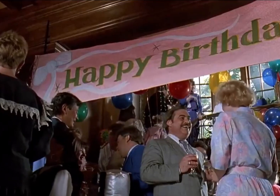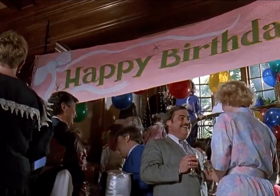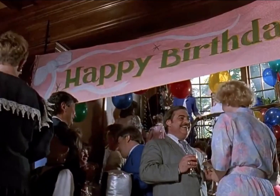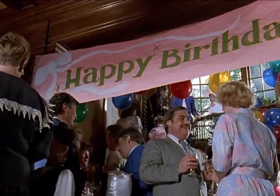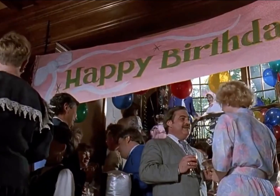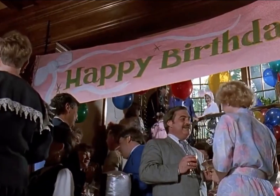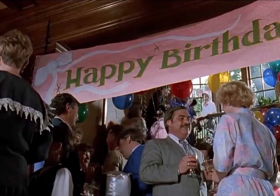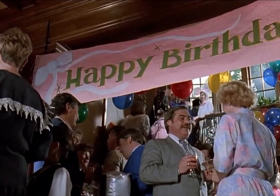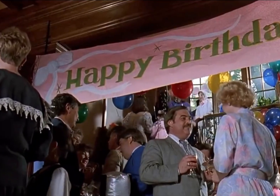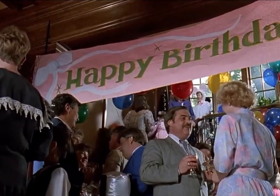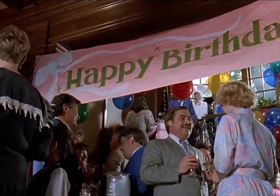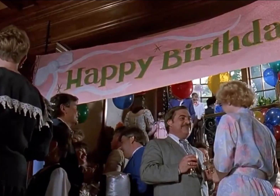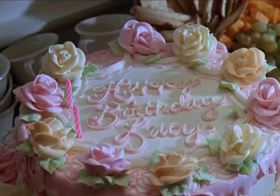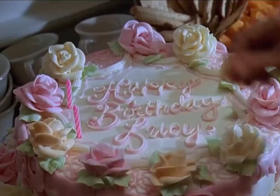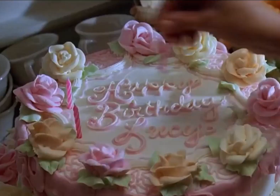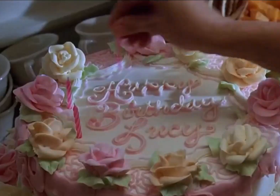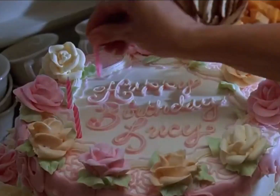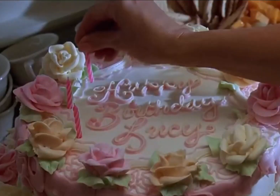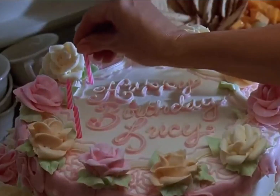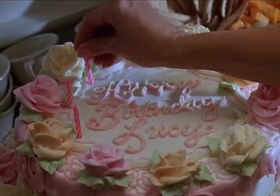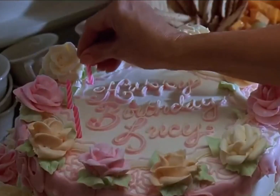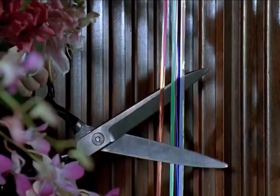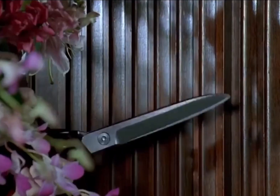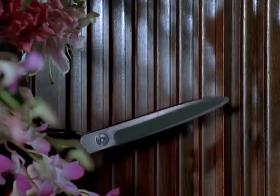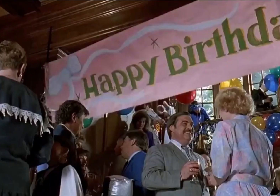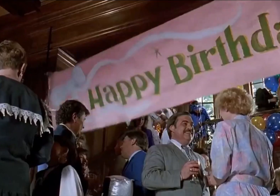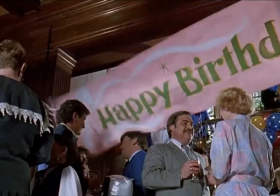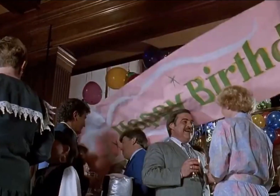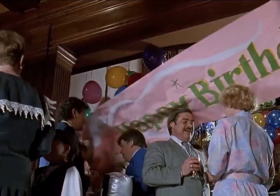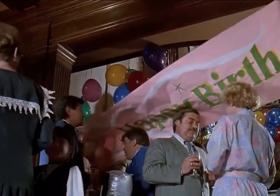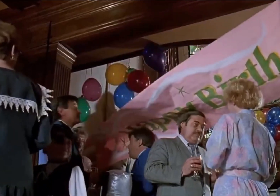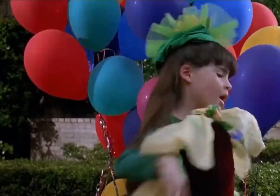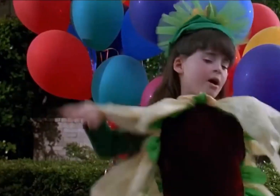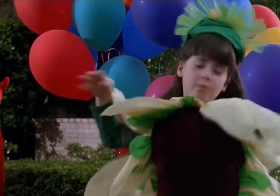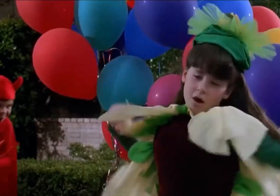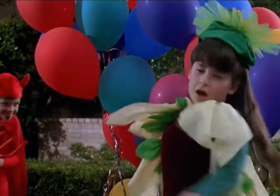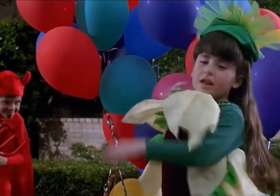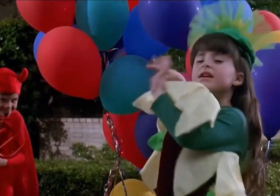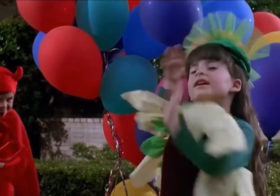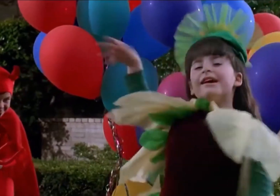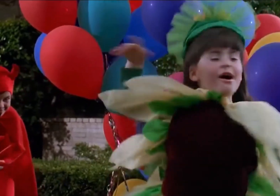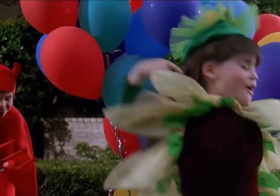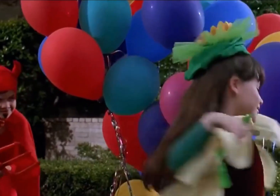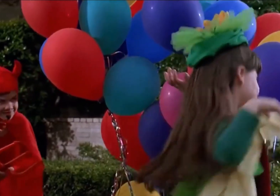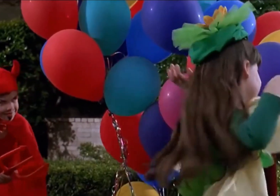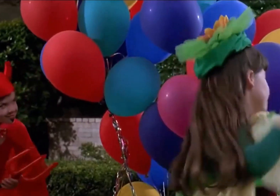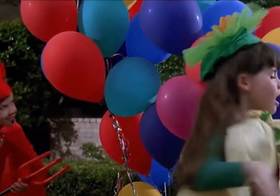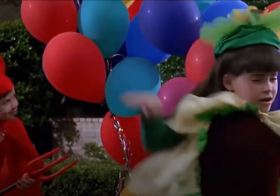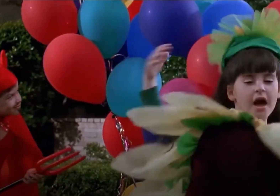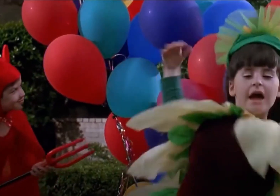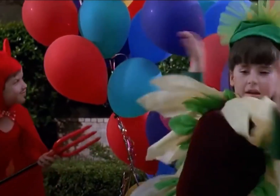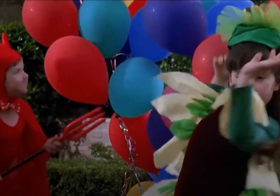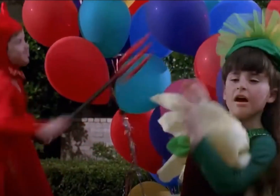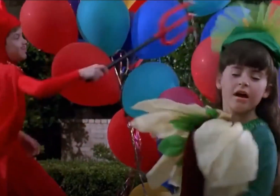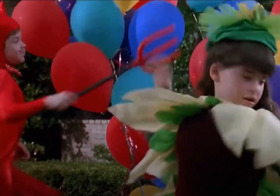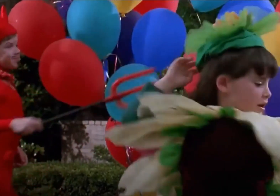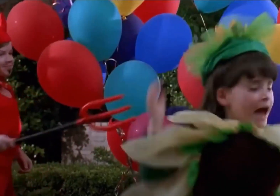It's my party and I'll cry if I want to, cry if I want to, cry if I want to.